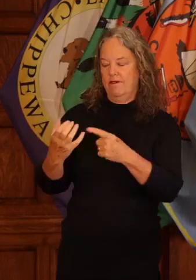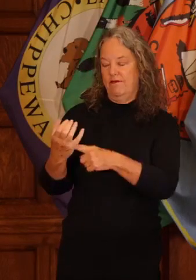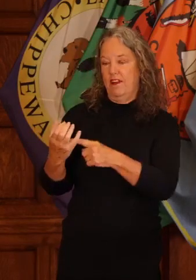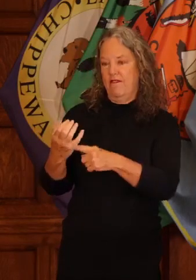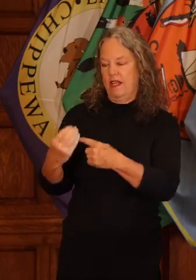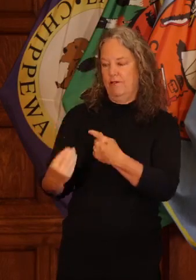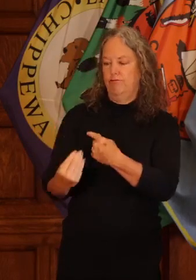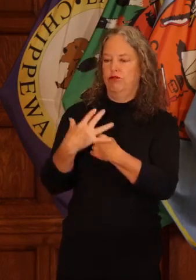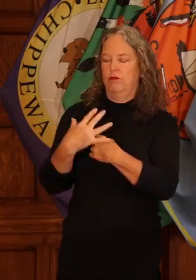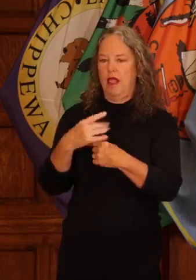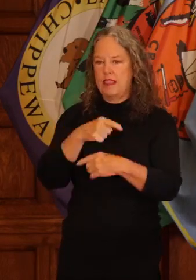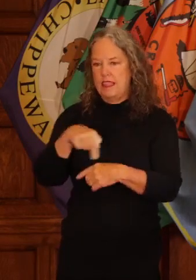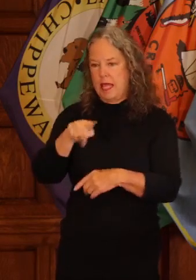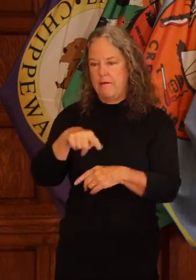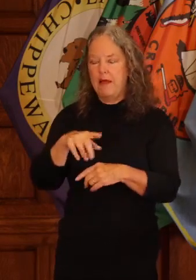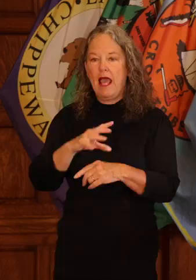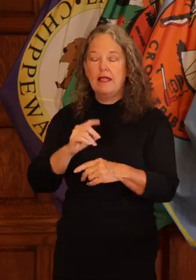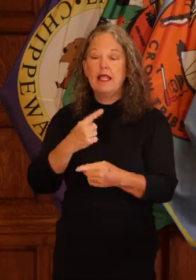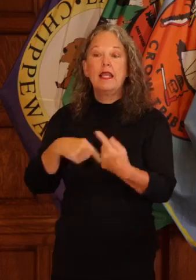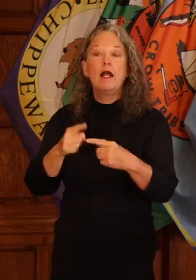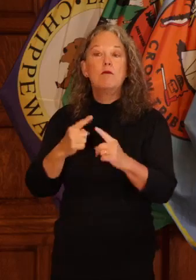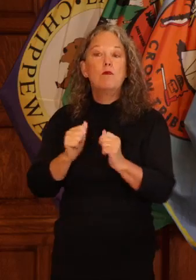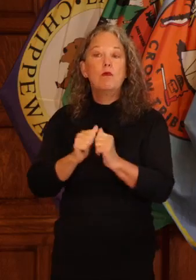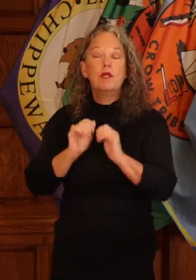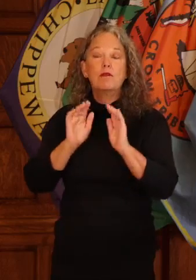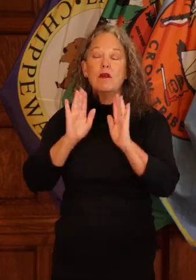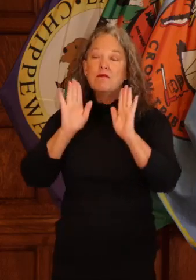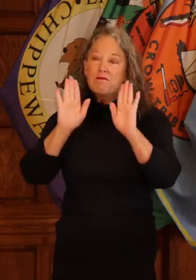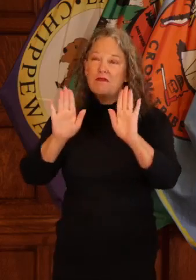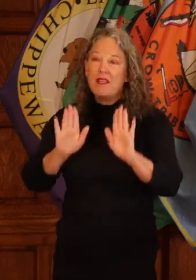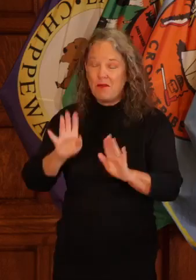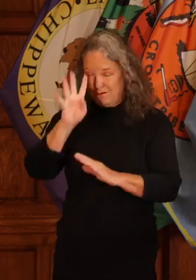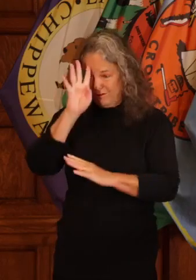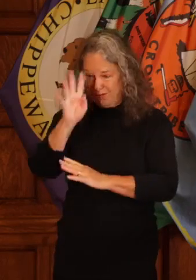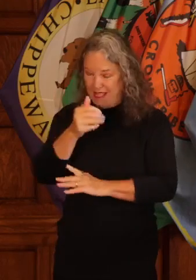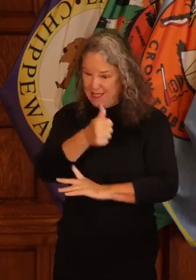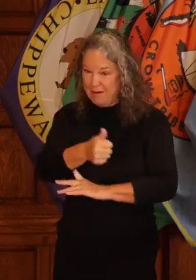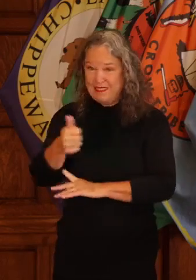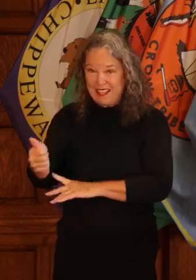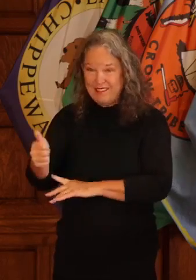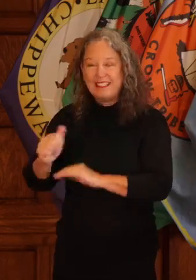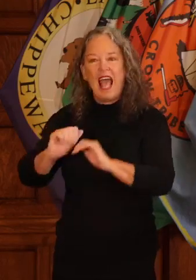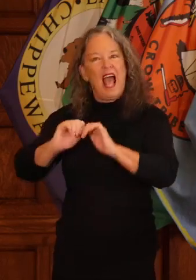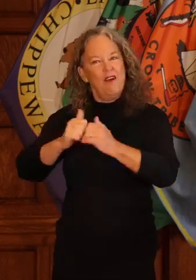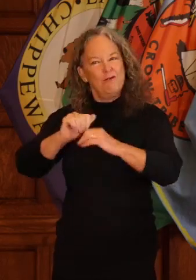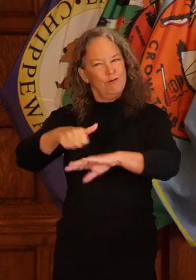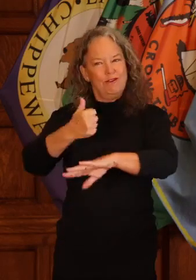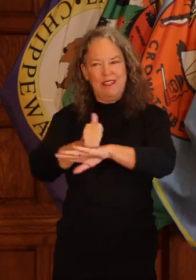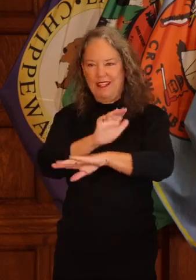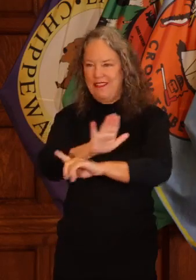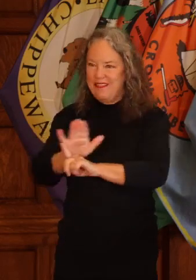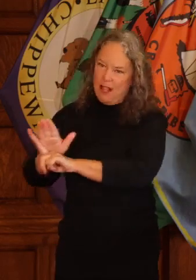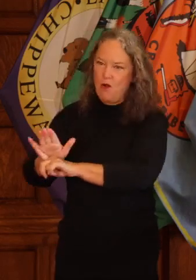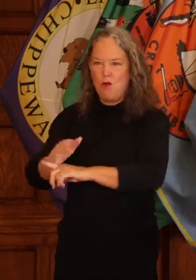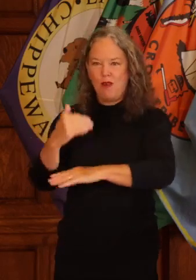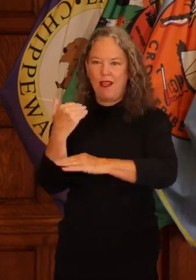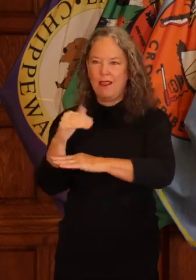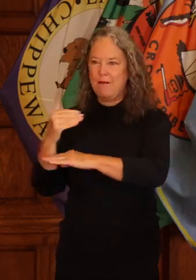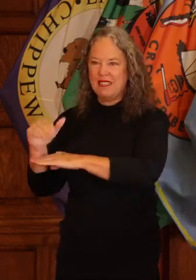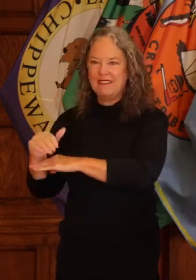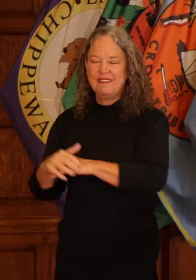them, and they come up with great ideas on their own on how to set limits," end